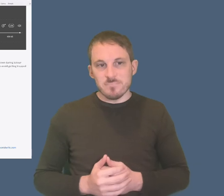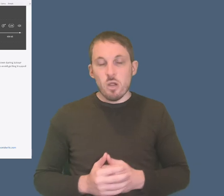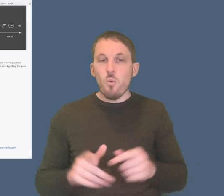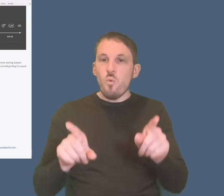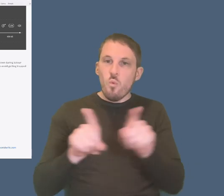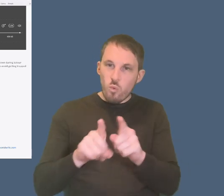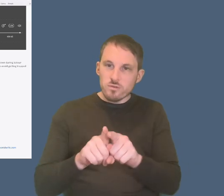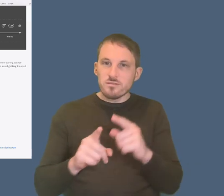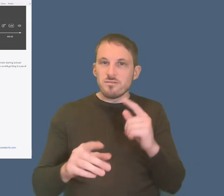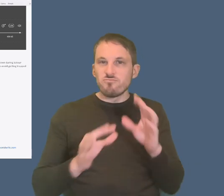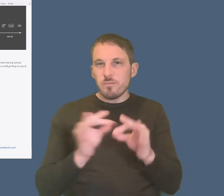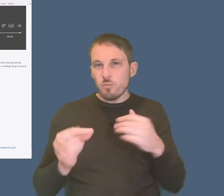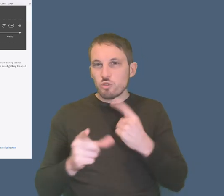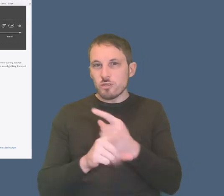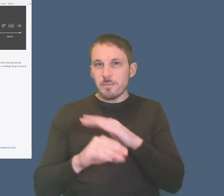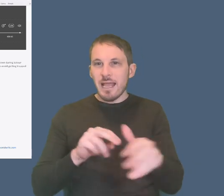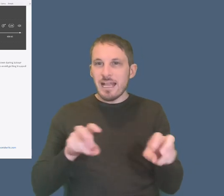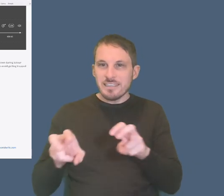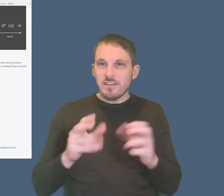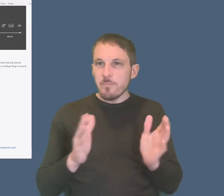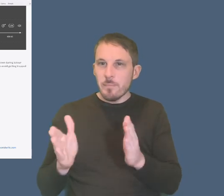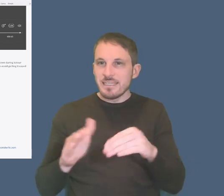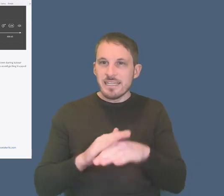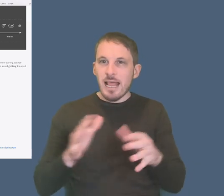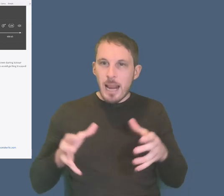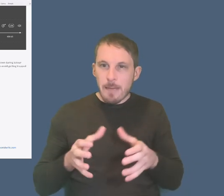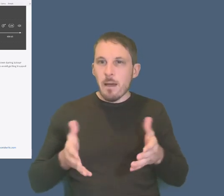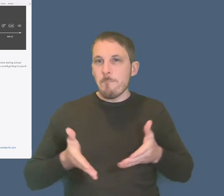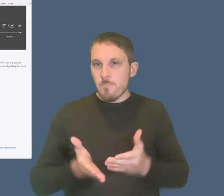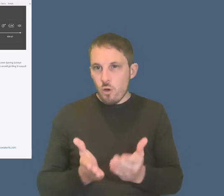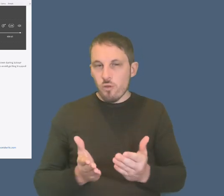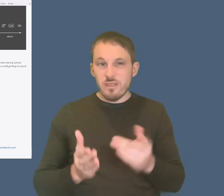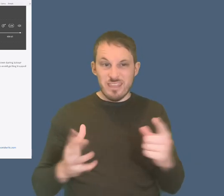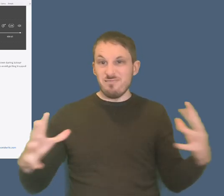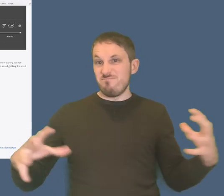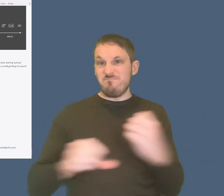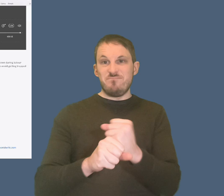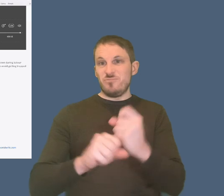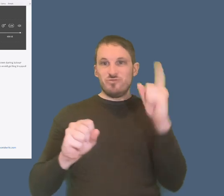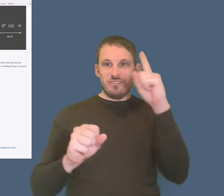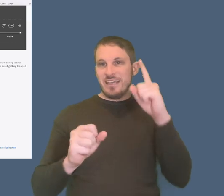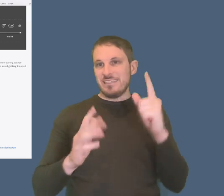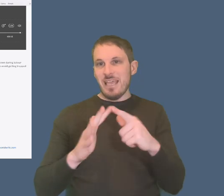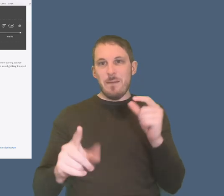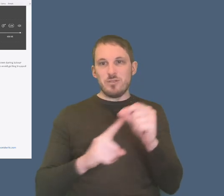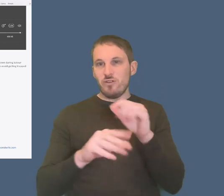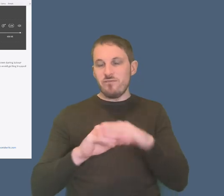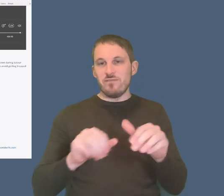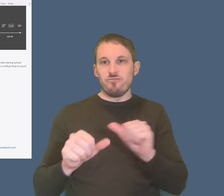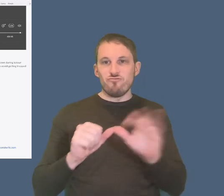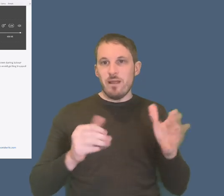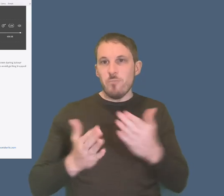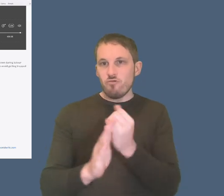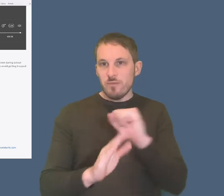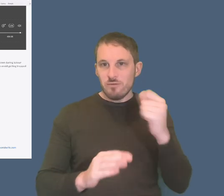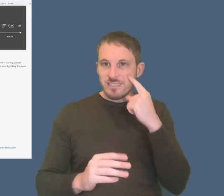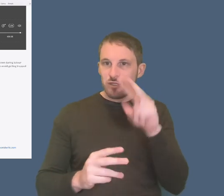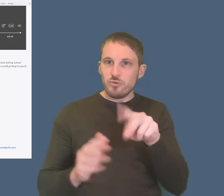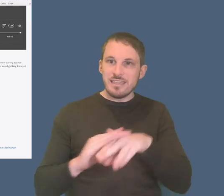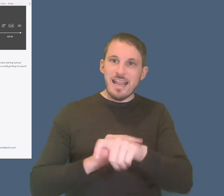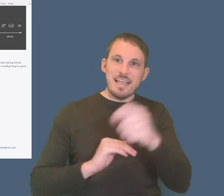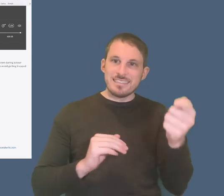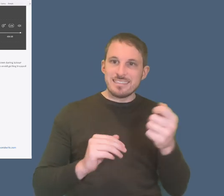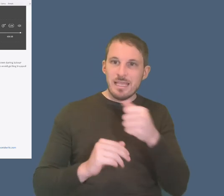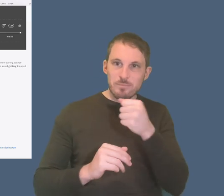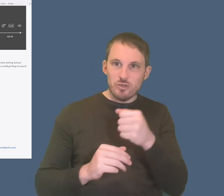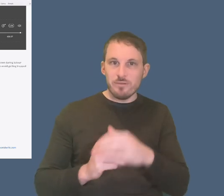about activity and mobility in labor and birth, and that has been today's episode of The Great Birth Rebellion, and I will see you in the next